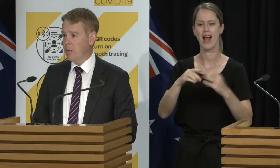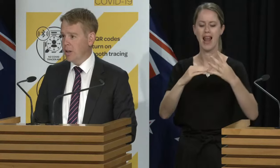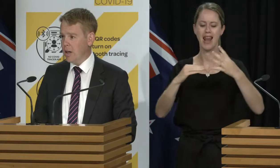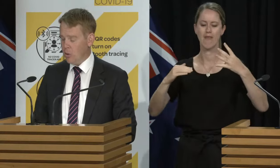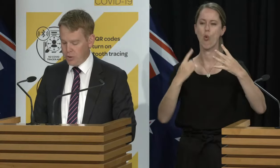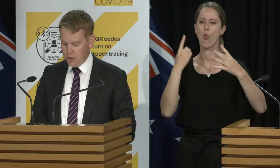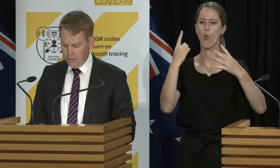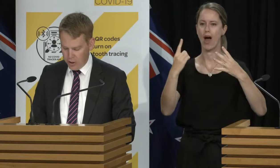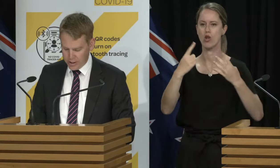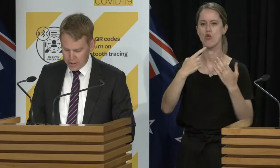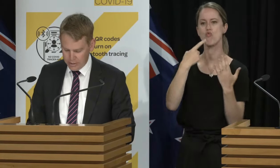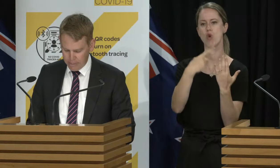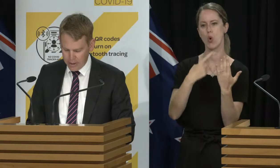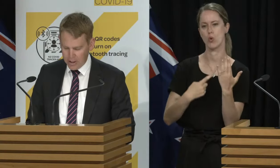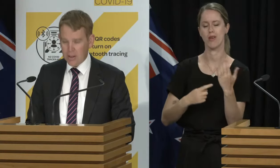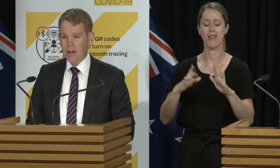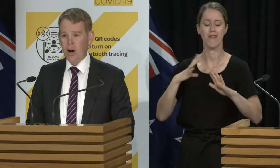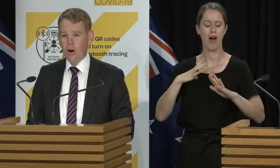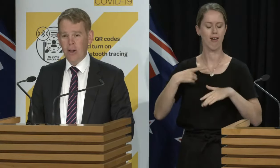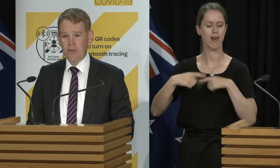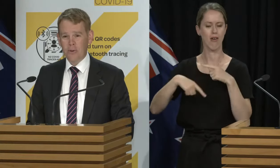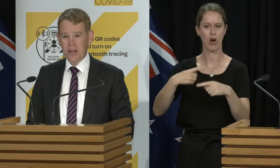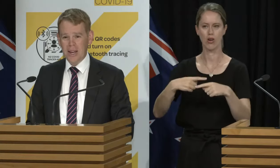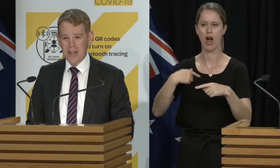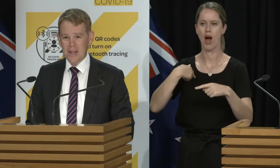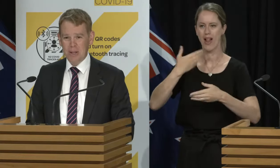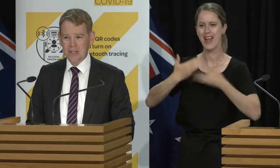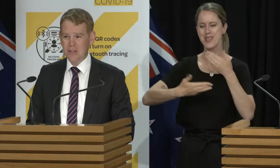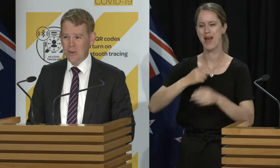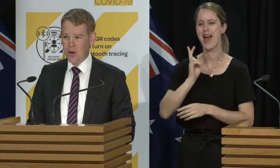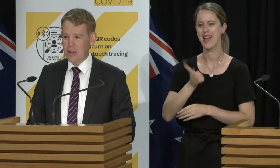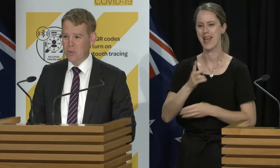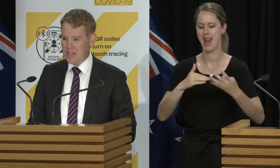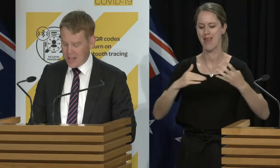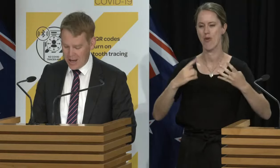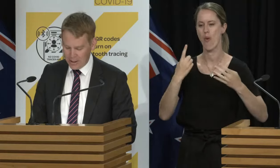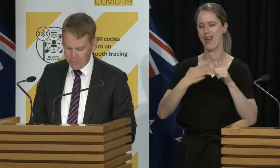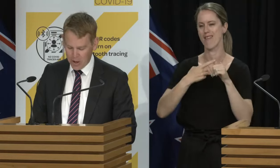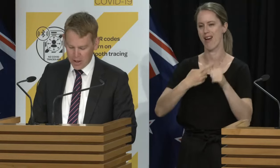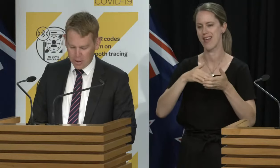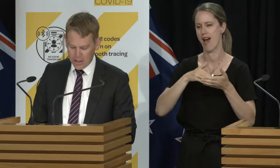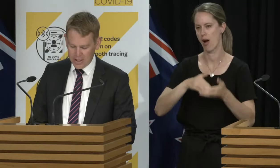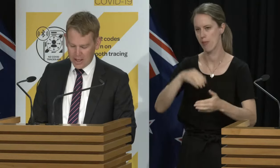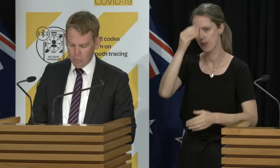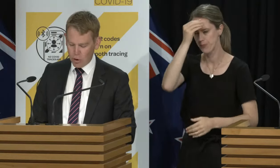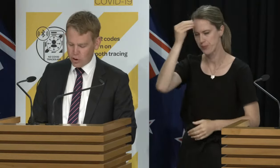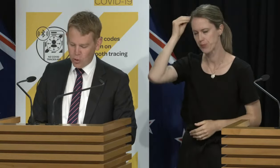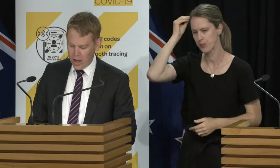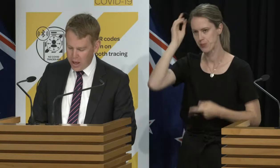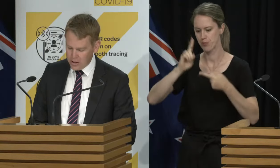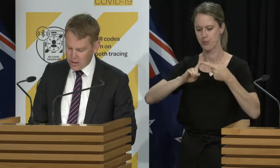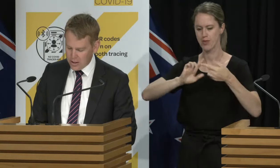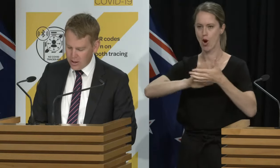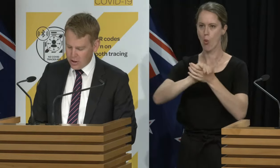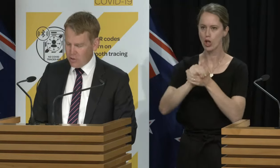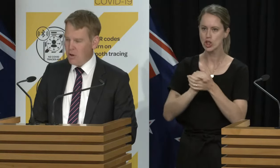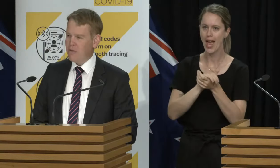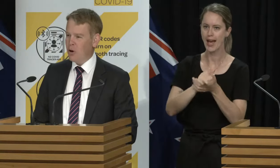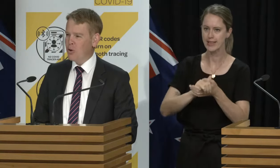1 public health advice. I'll run through the key pieces of advice once again. Please keep washing your